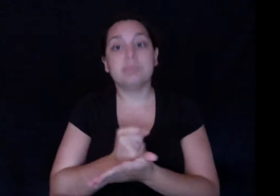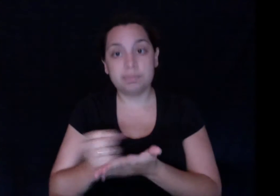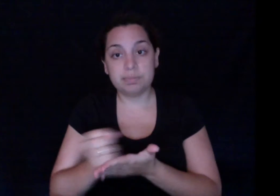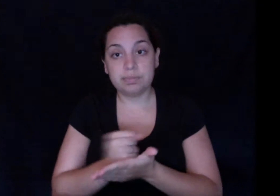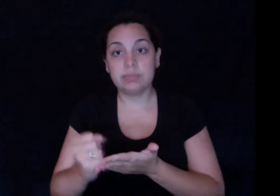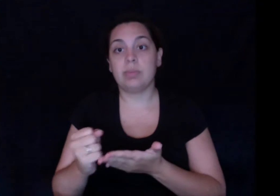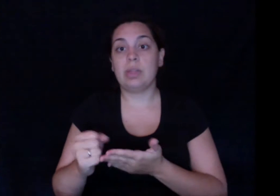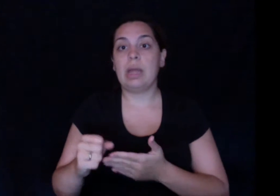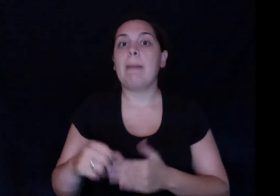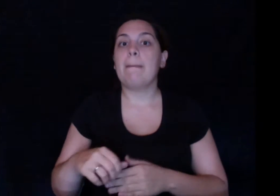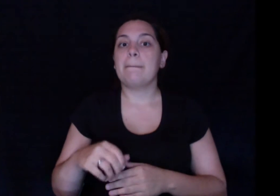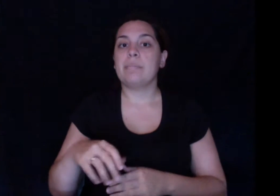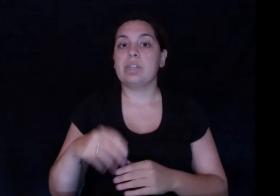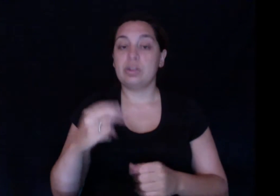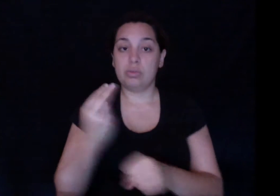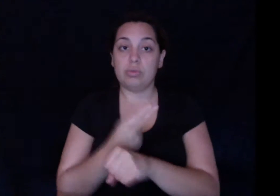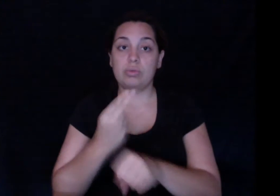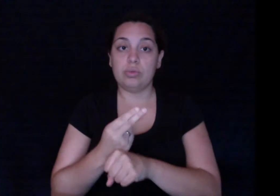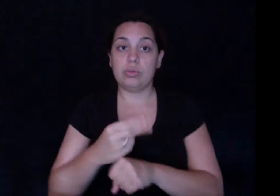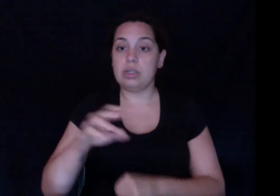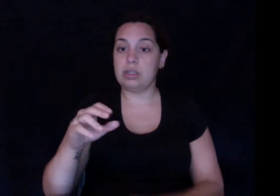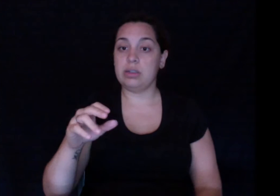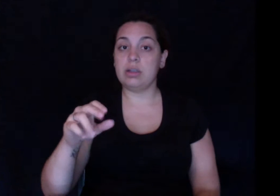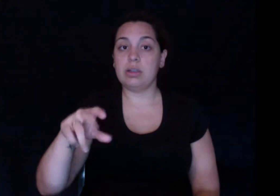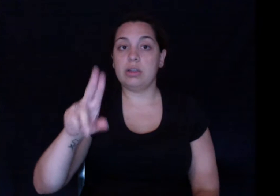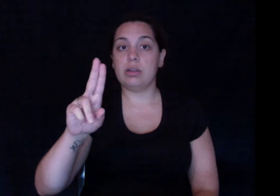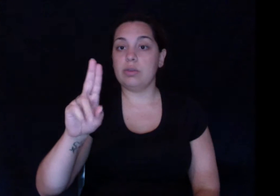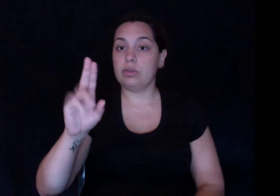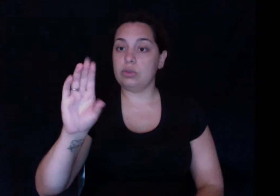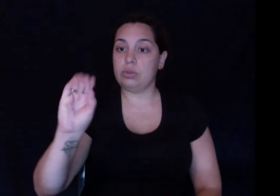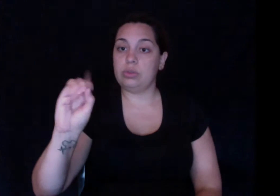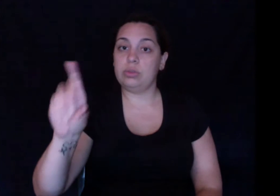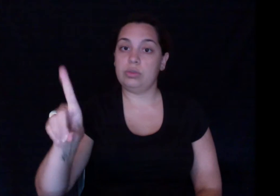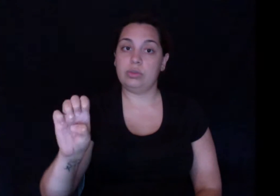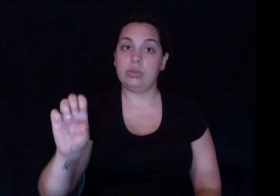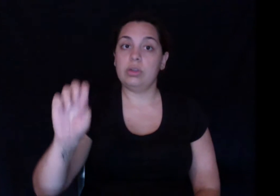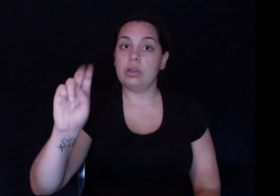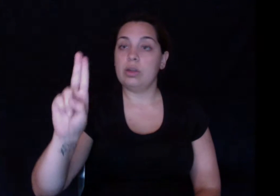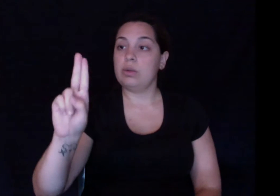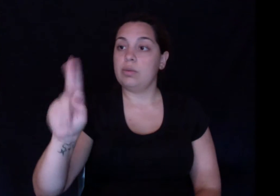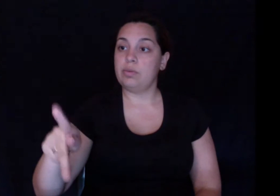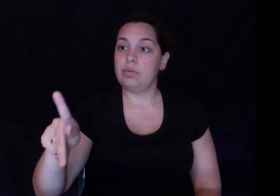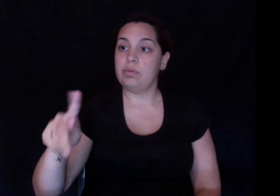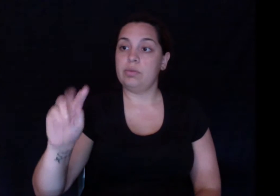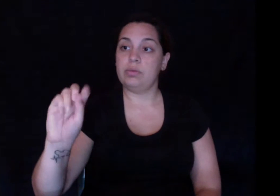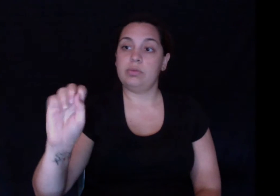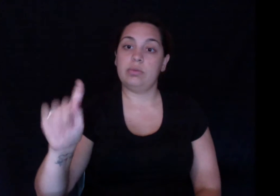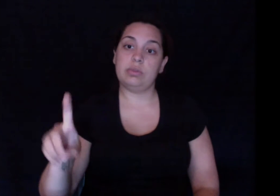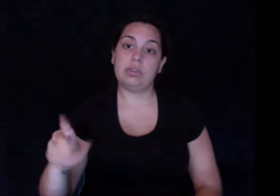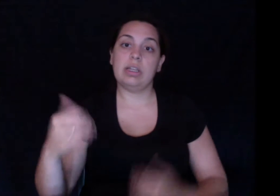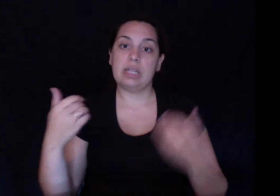even $1,000 to help this family out. This was just crazy to me. So I was like, man, I don't